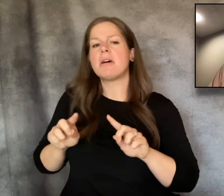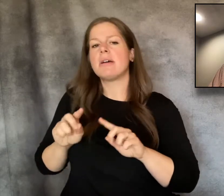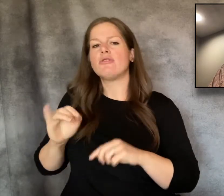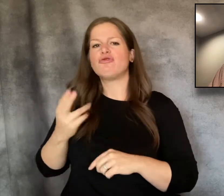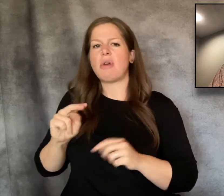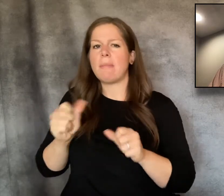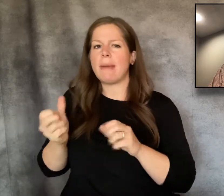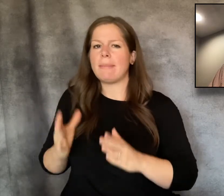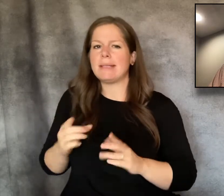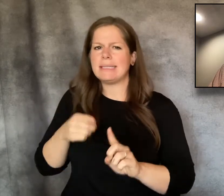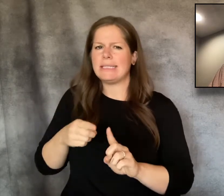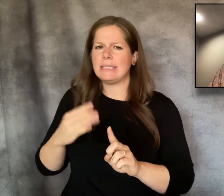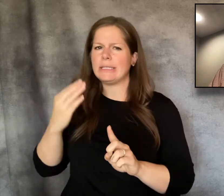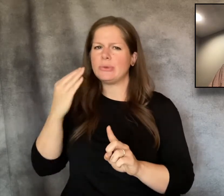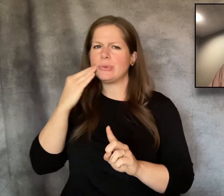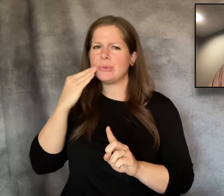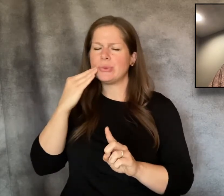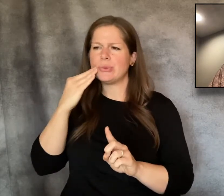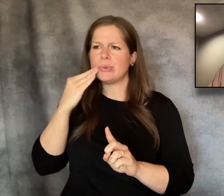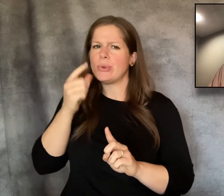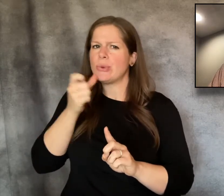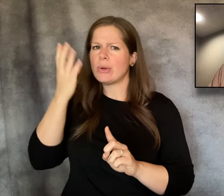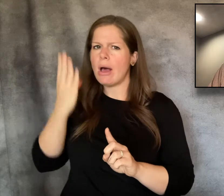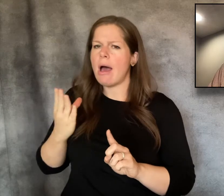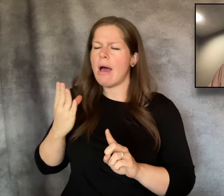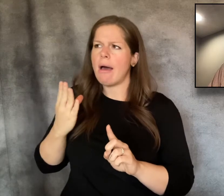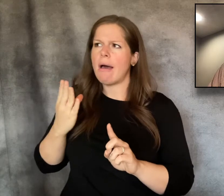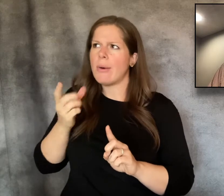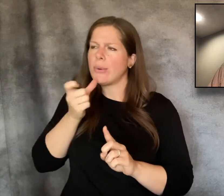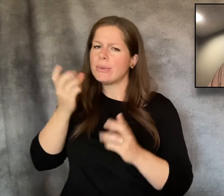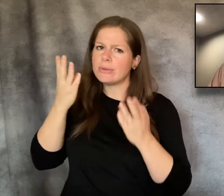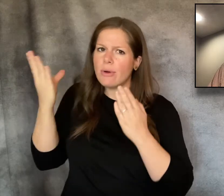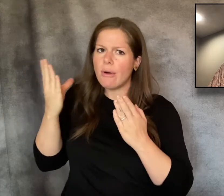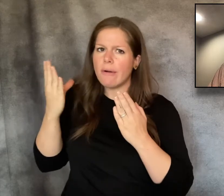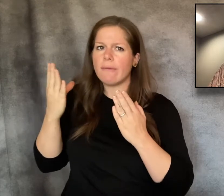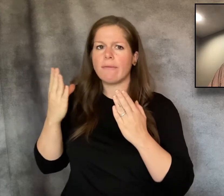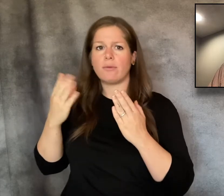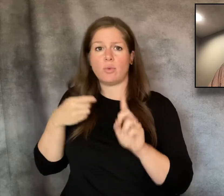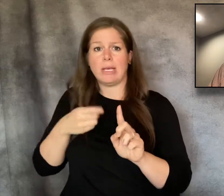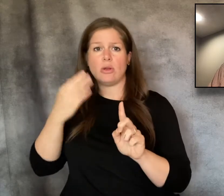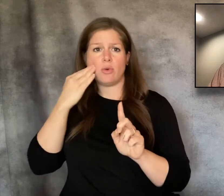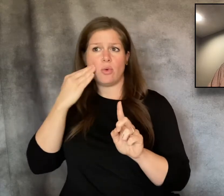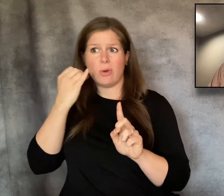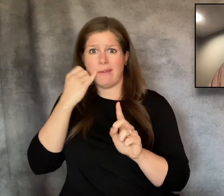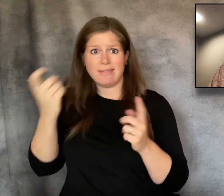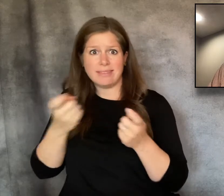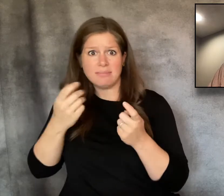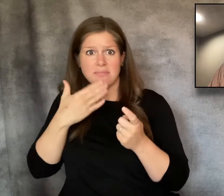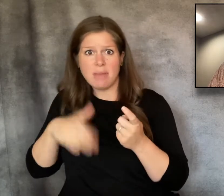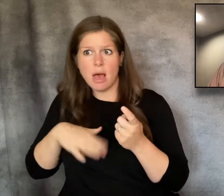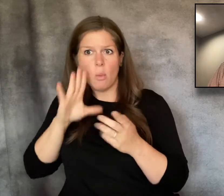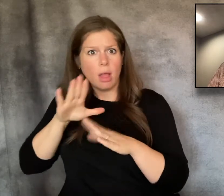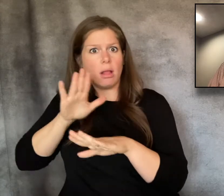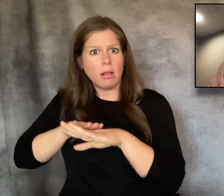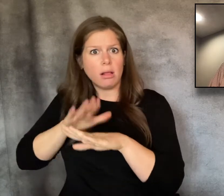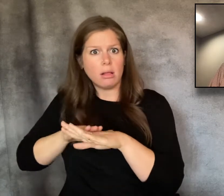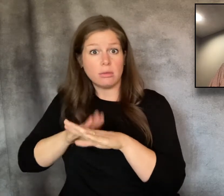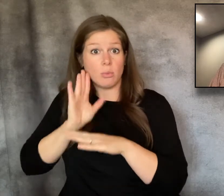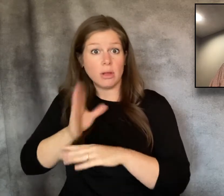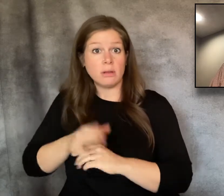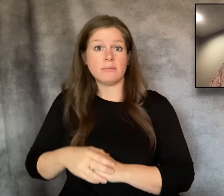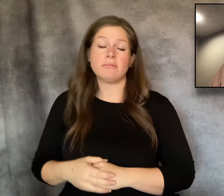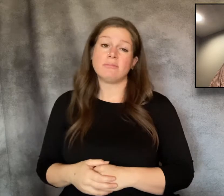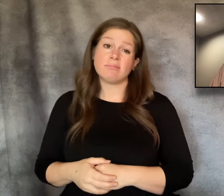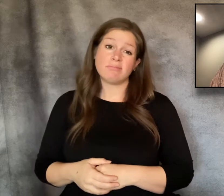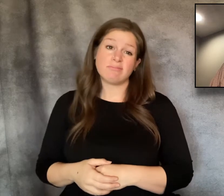conflict with the God he was serving, and he acted and paid a price. In our day, we can say all kinds of things that we want to say. We have